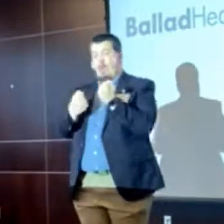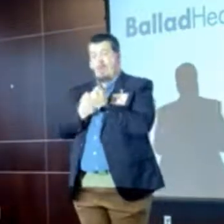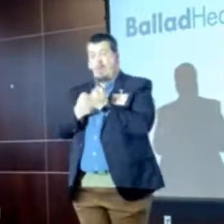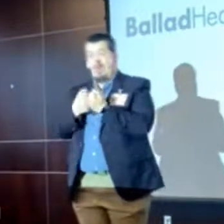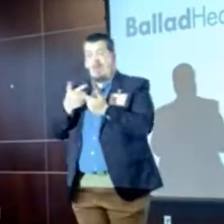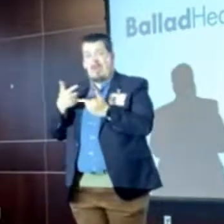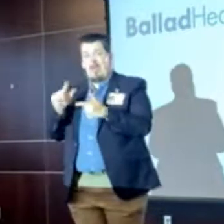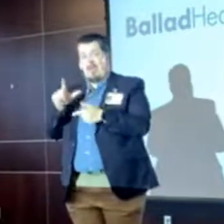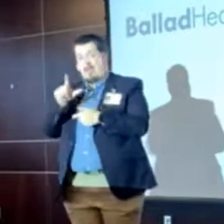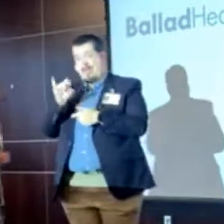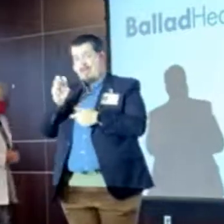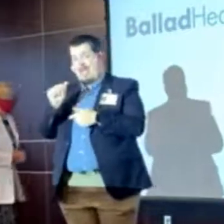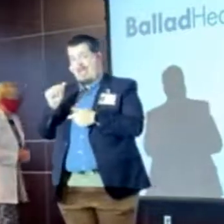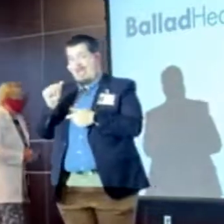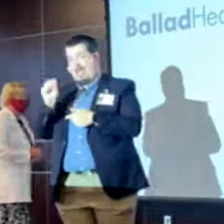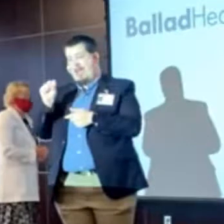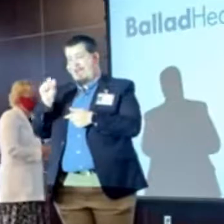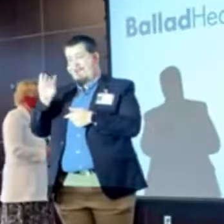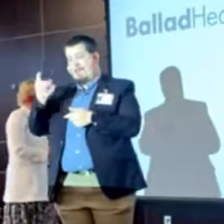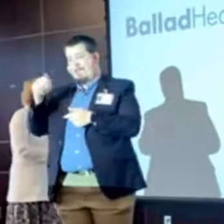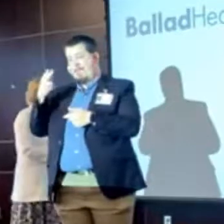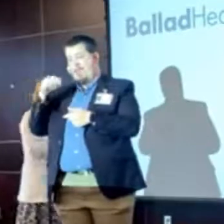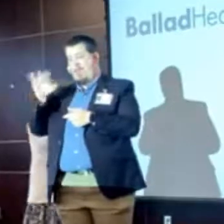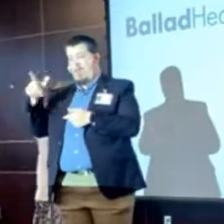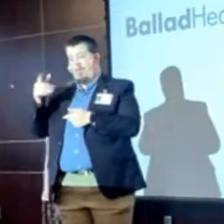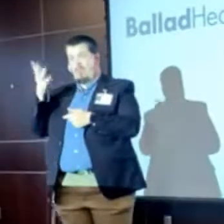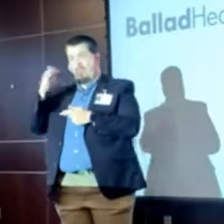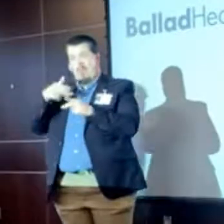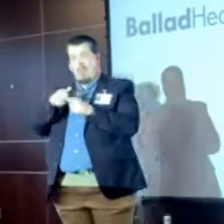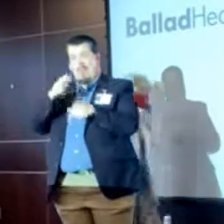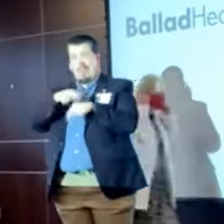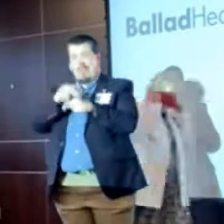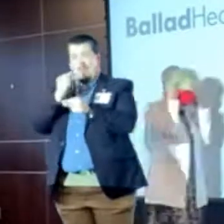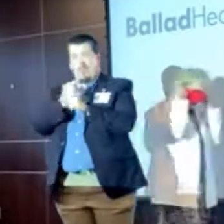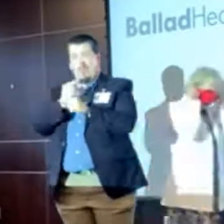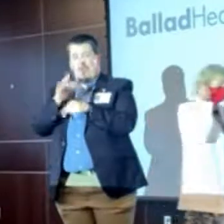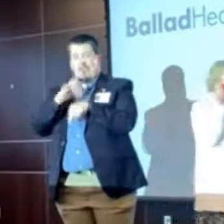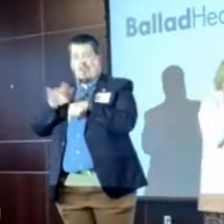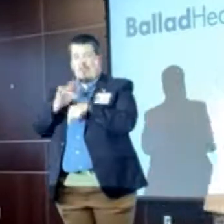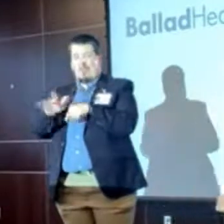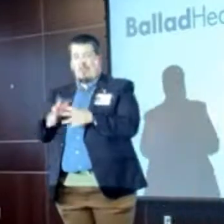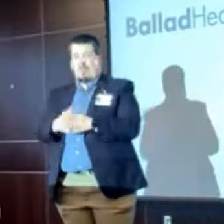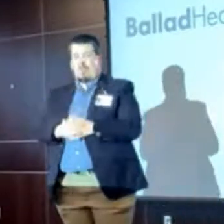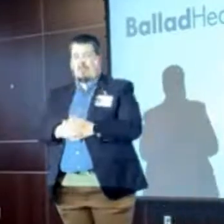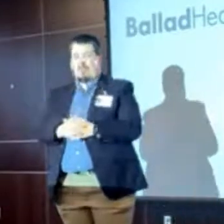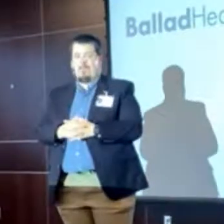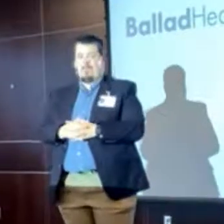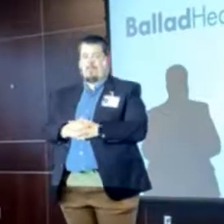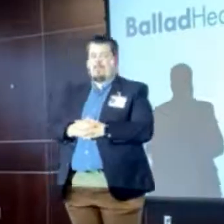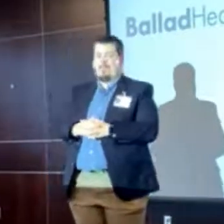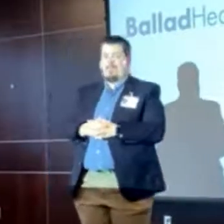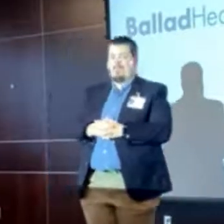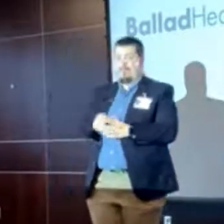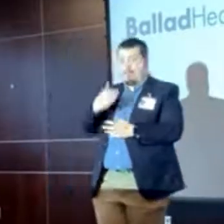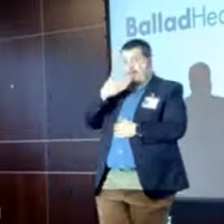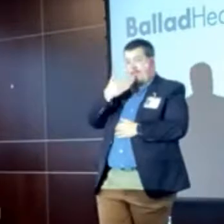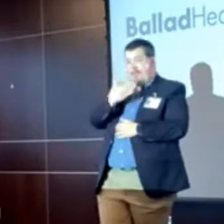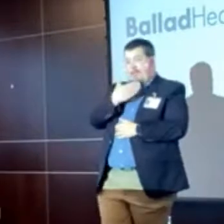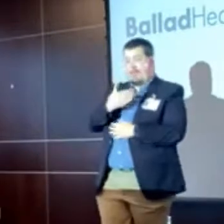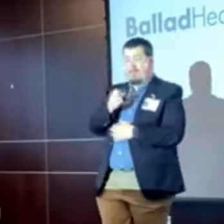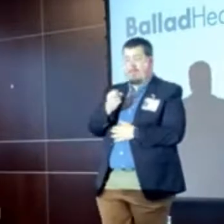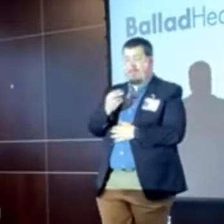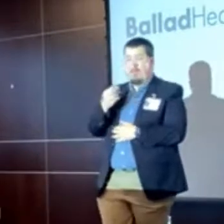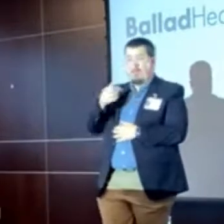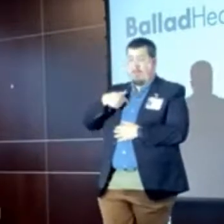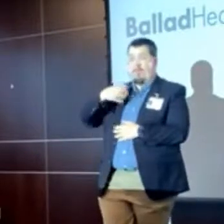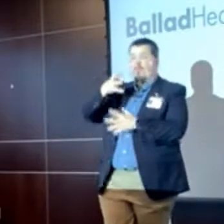got, and I'll let Lisa Smith actually enhance this up for us. I'll let her speak to the National Guard availability. Thank you, Eric. So